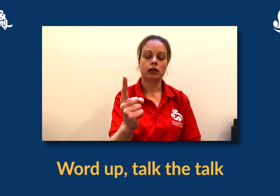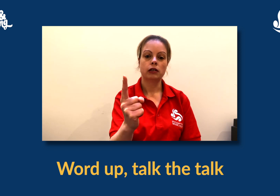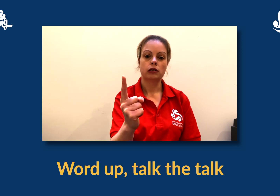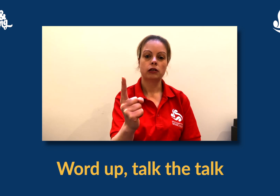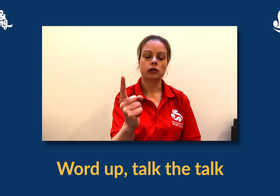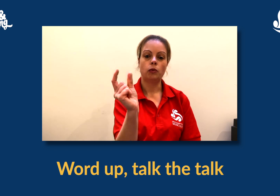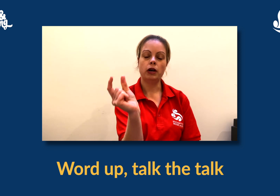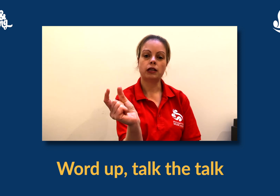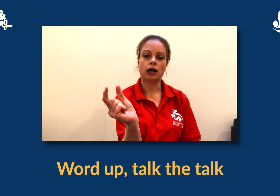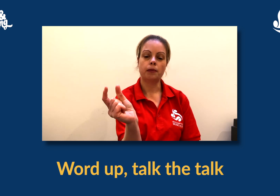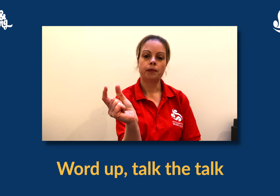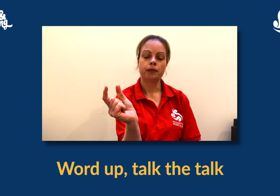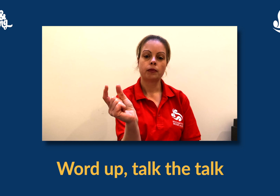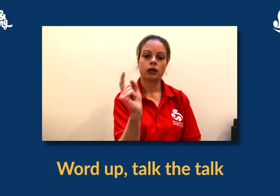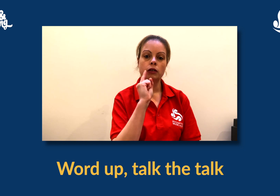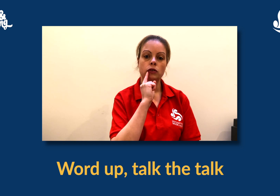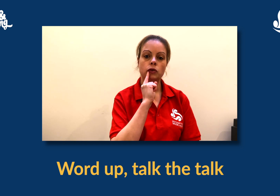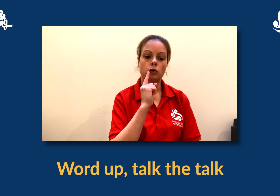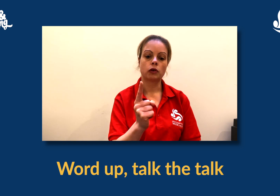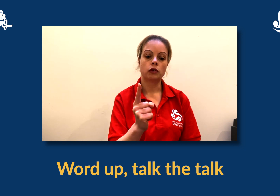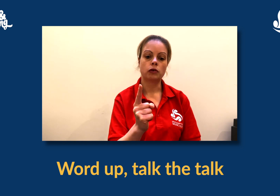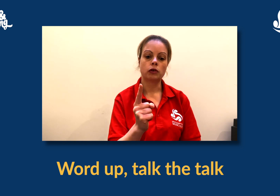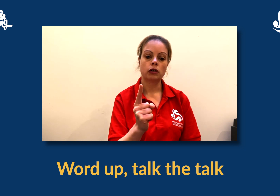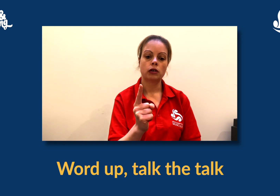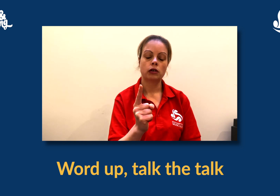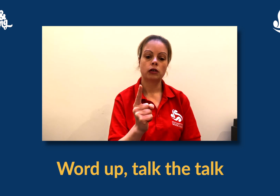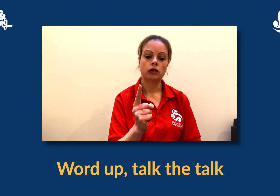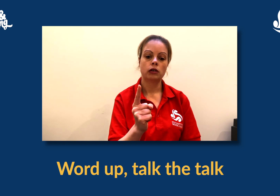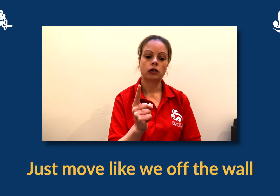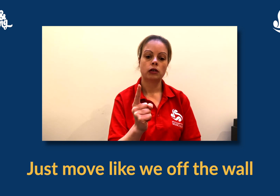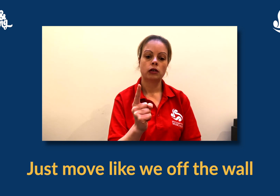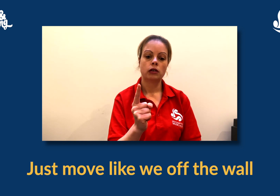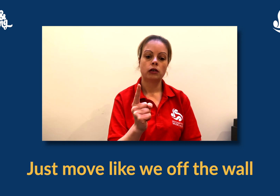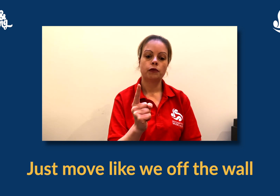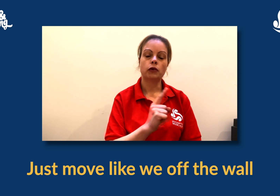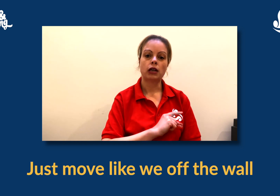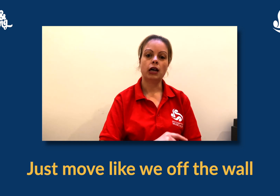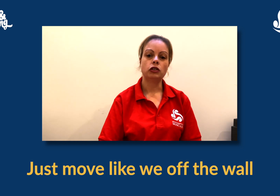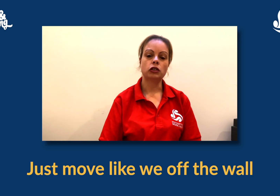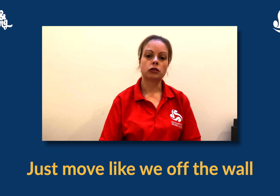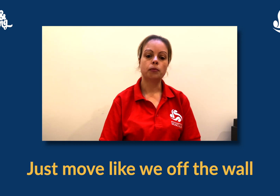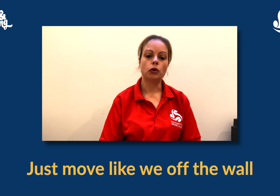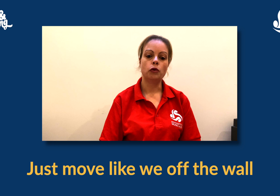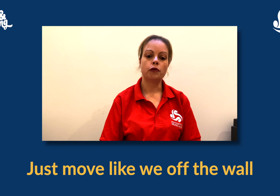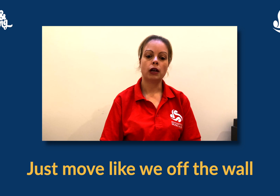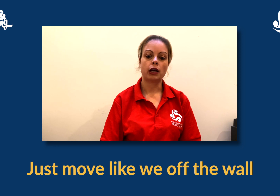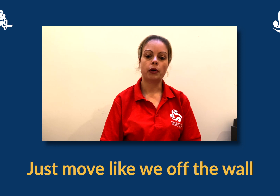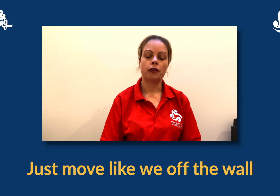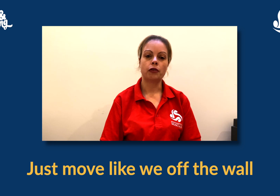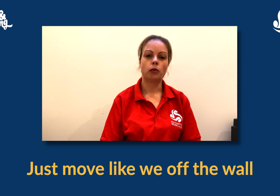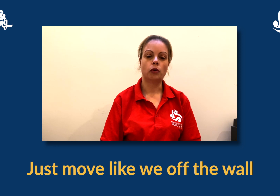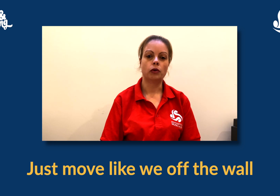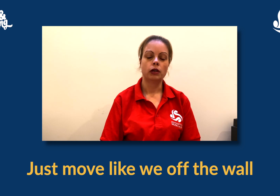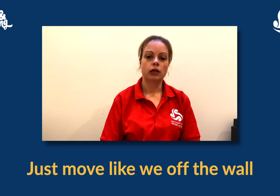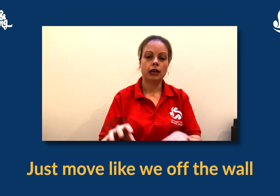out. So word up, talk the talk. Fourth line, just move like we